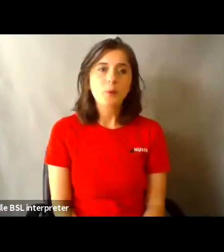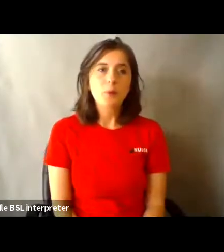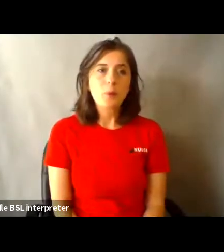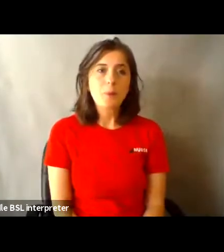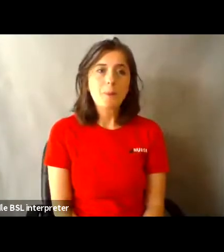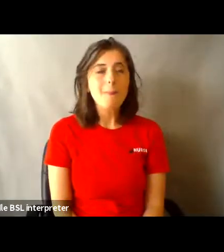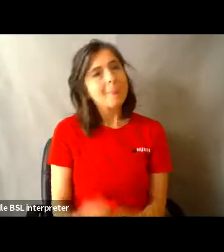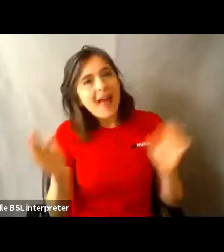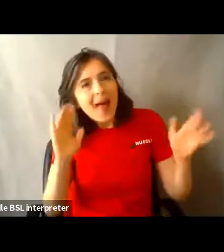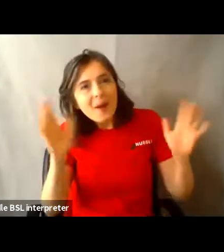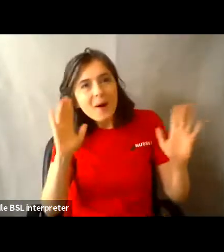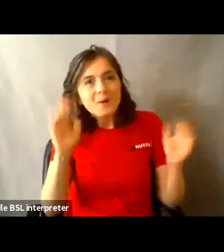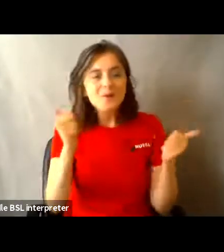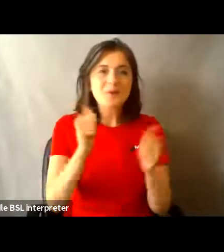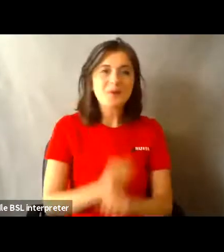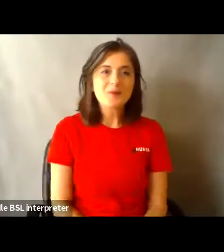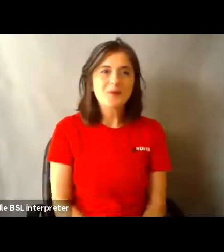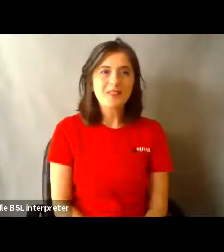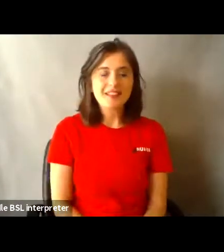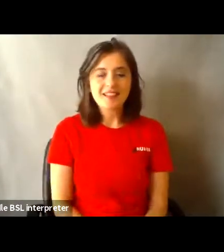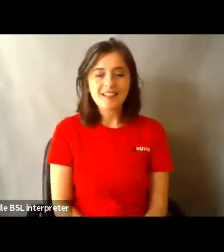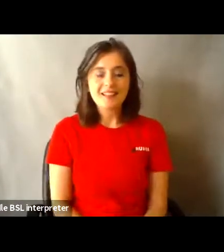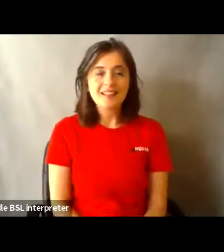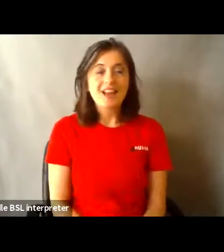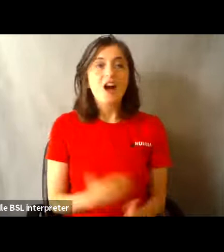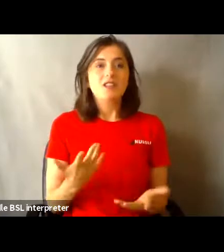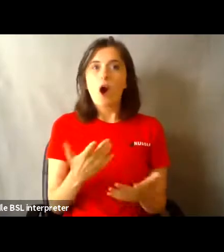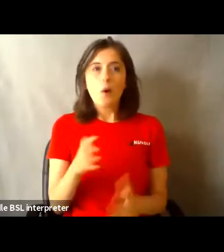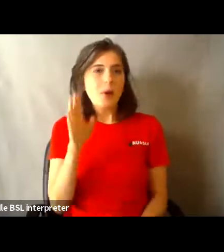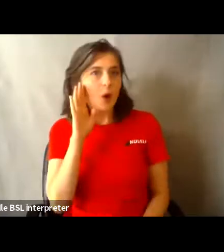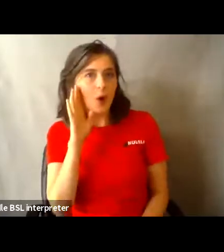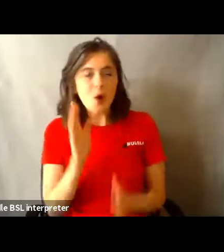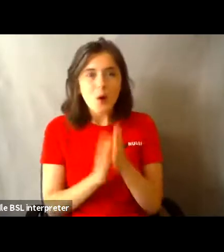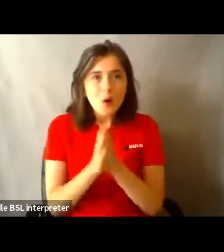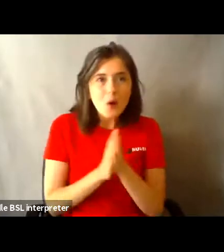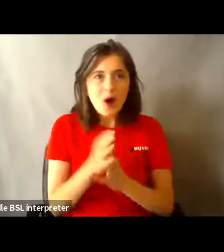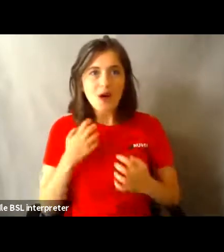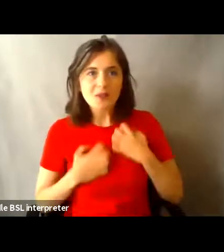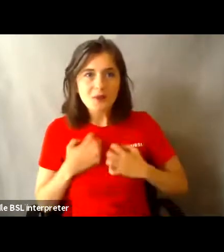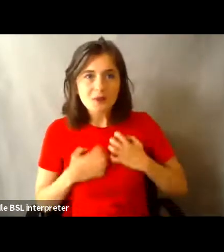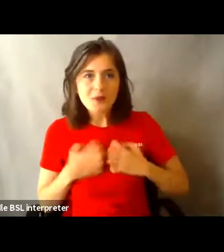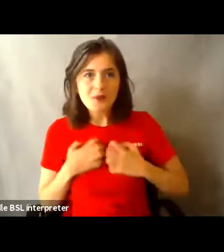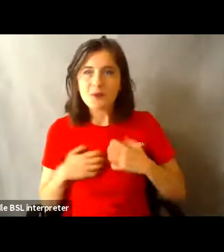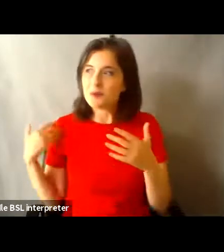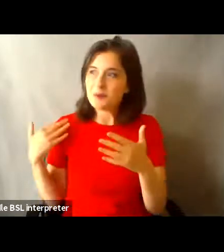Hello. Right. Listening to everybody has been really interesting.